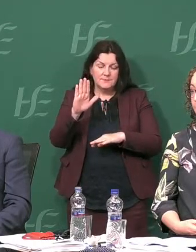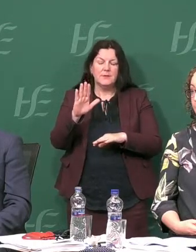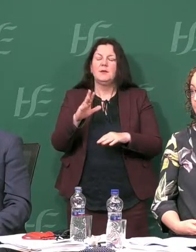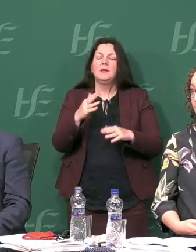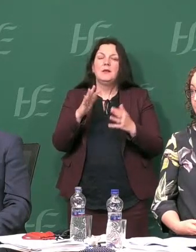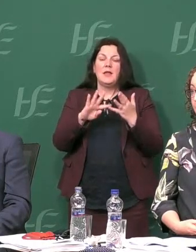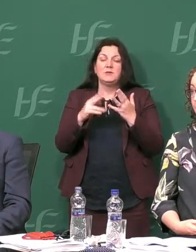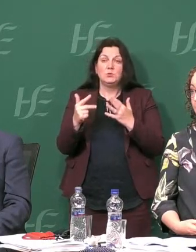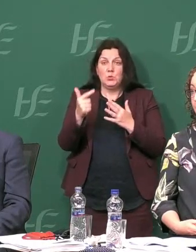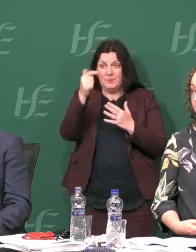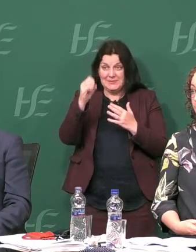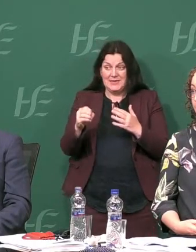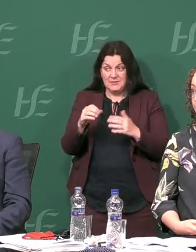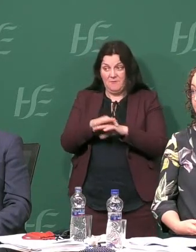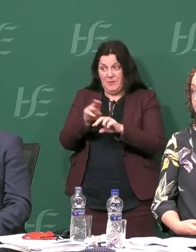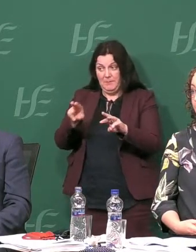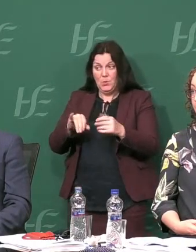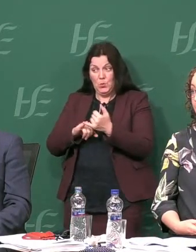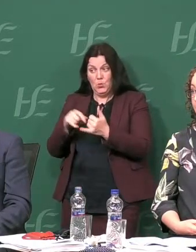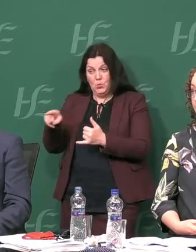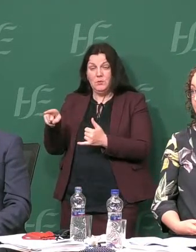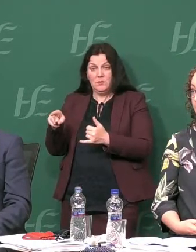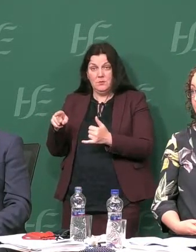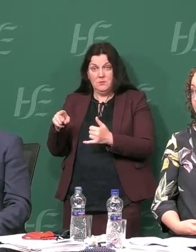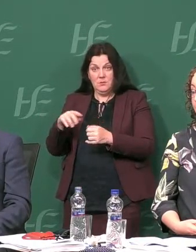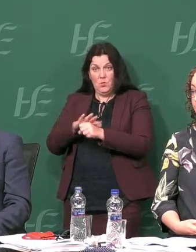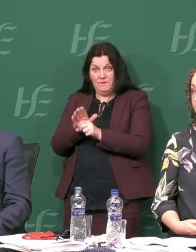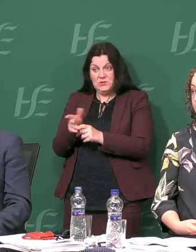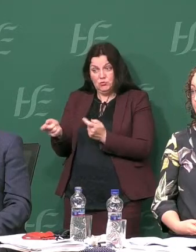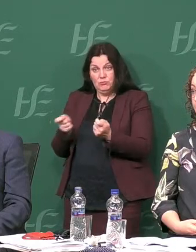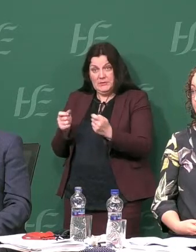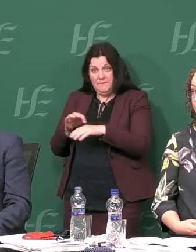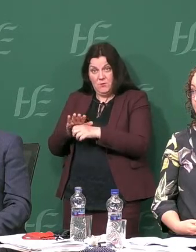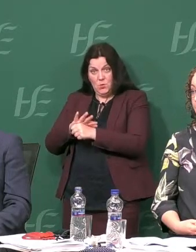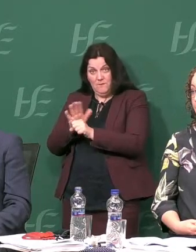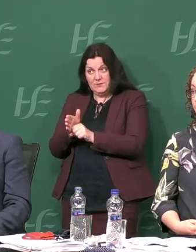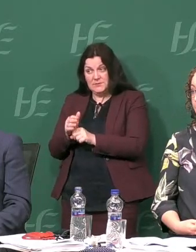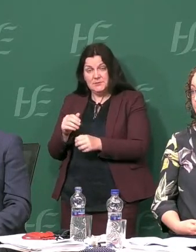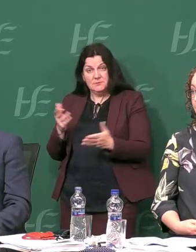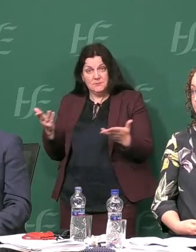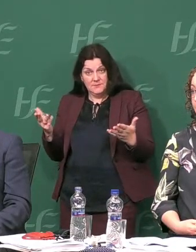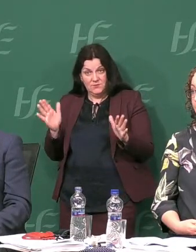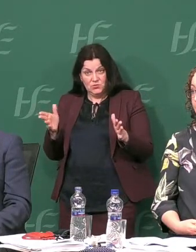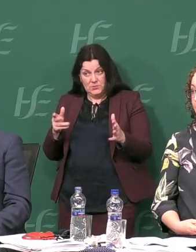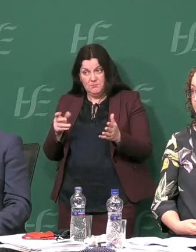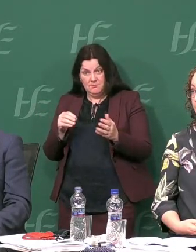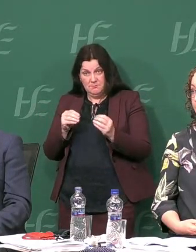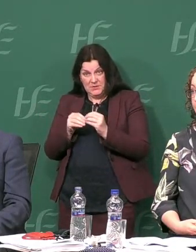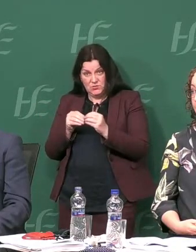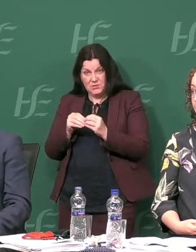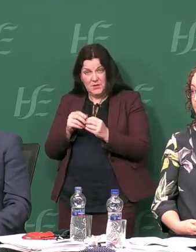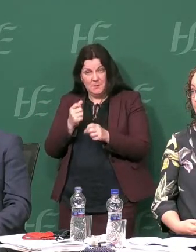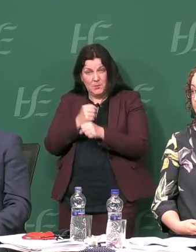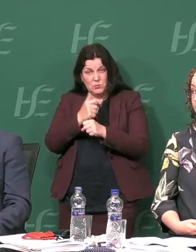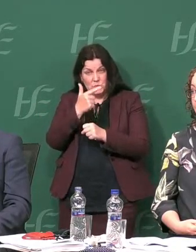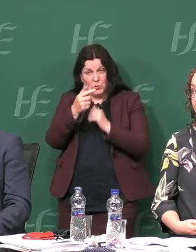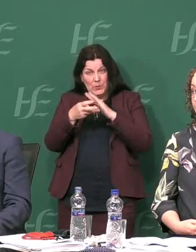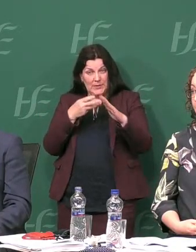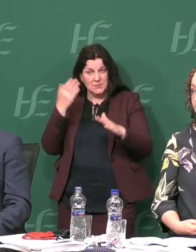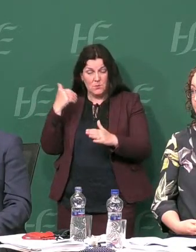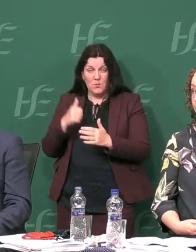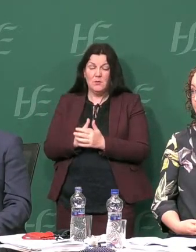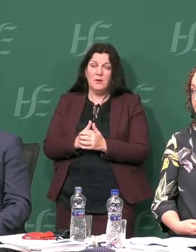people who are in hospital with COVID are being treated for COVID. I think you mentioned, I think it was 2 weeks ago,